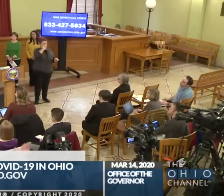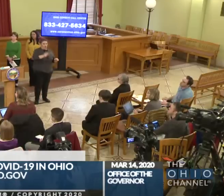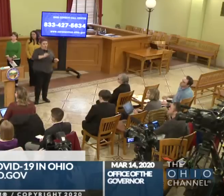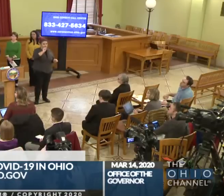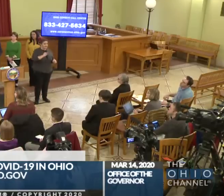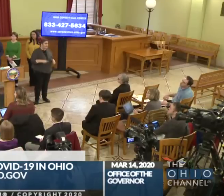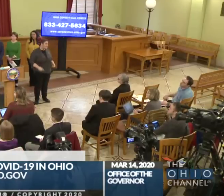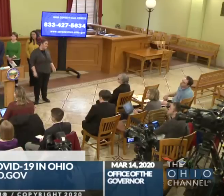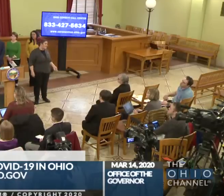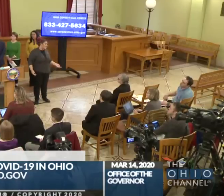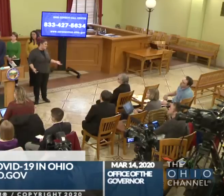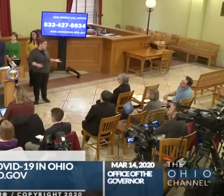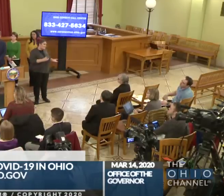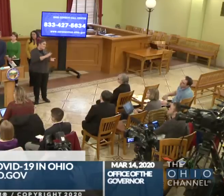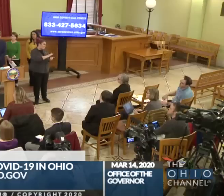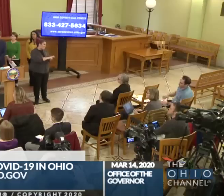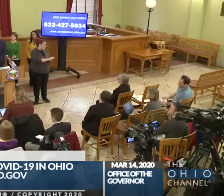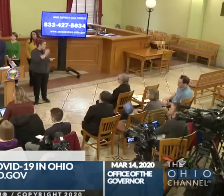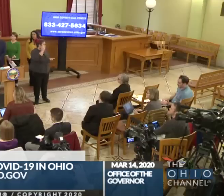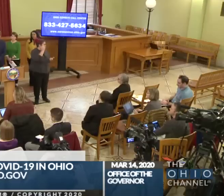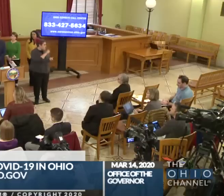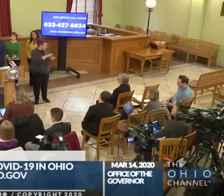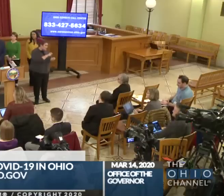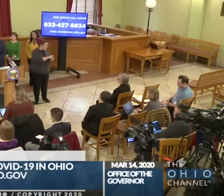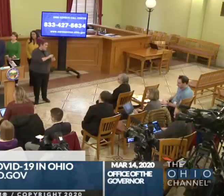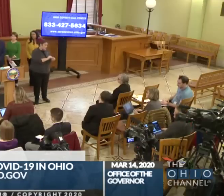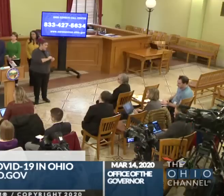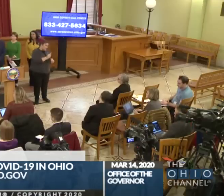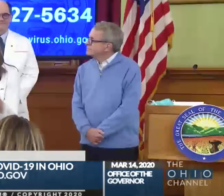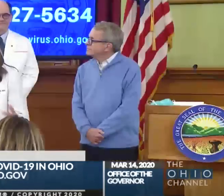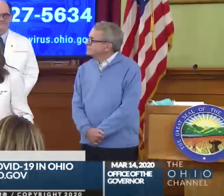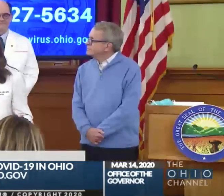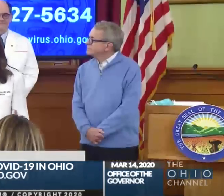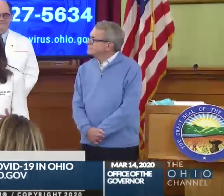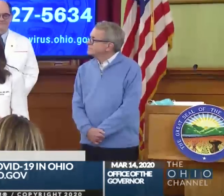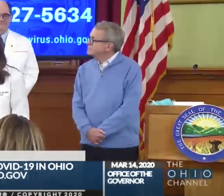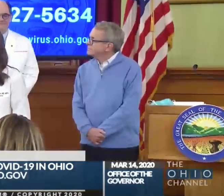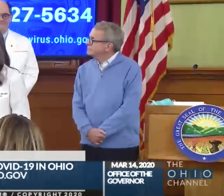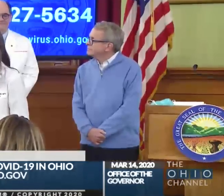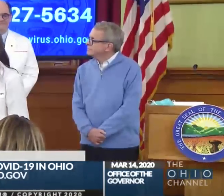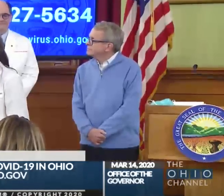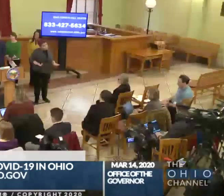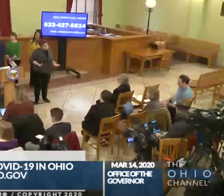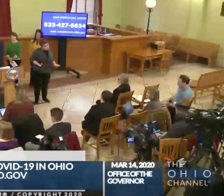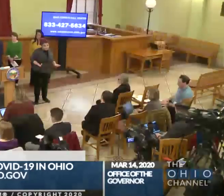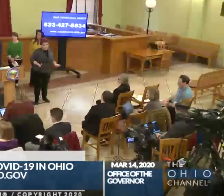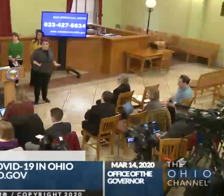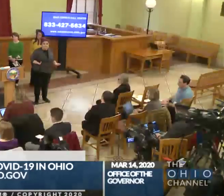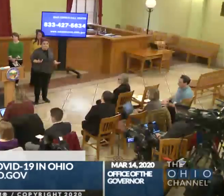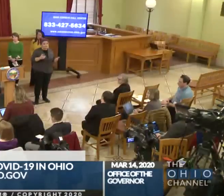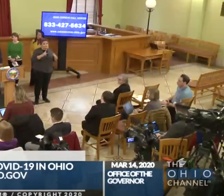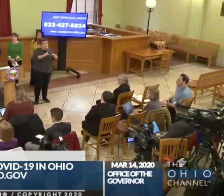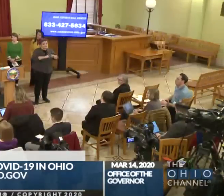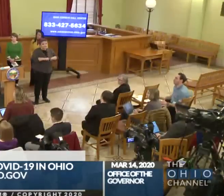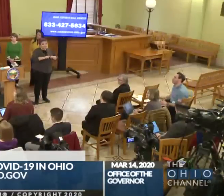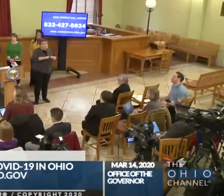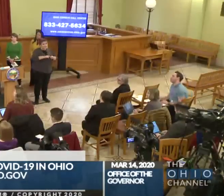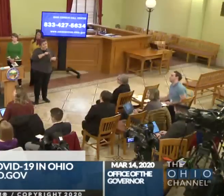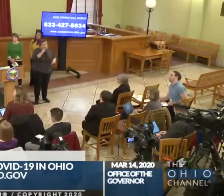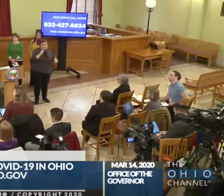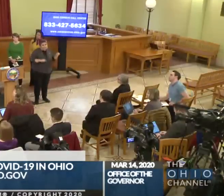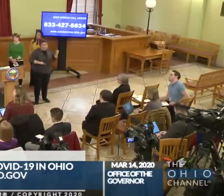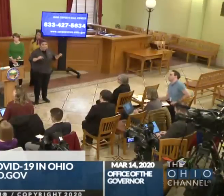be the wonderful thing to know an exact number? I mean, it's so interdependent on so many things, and in